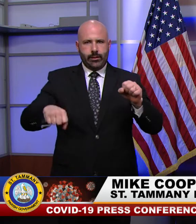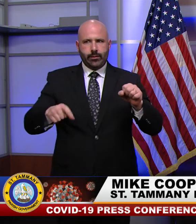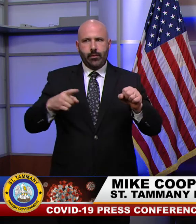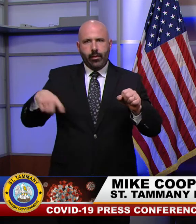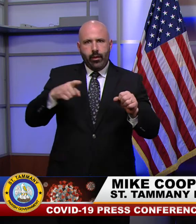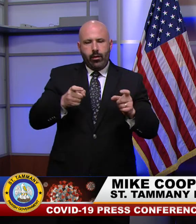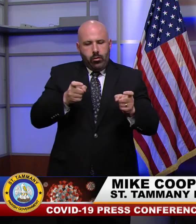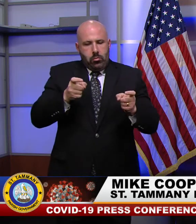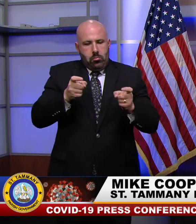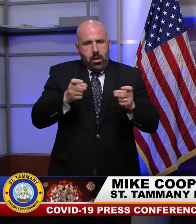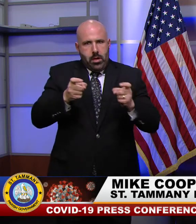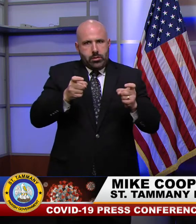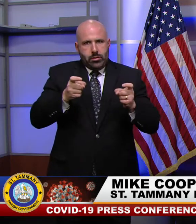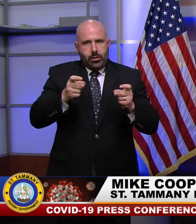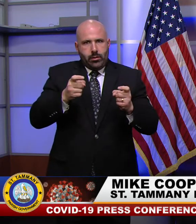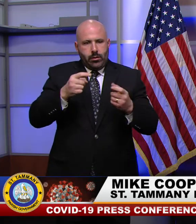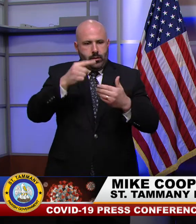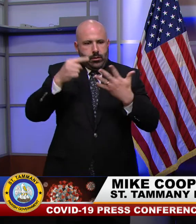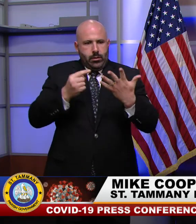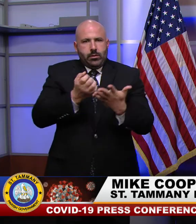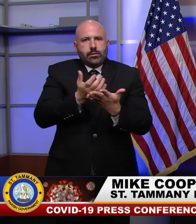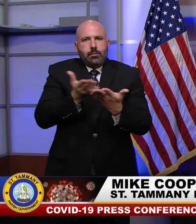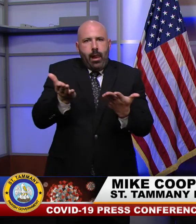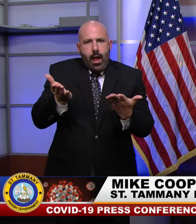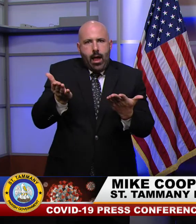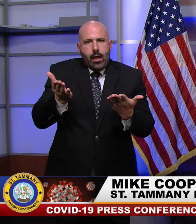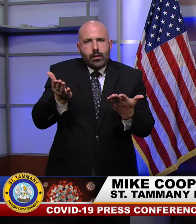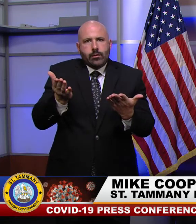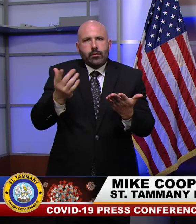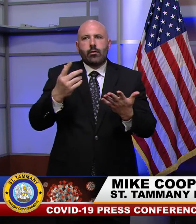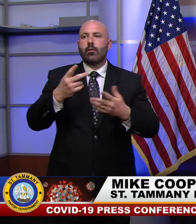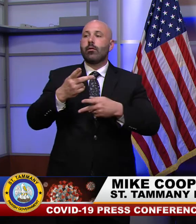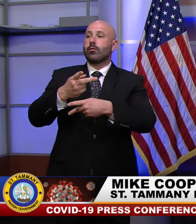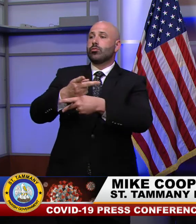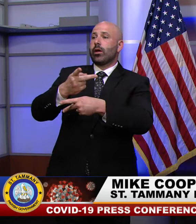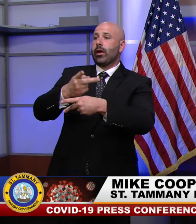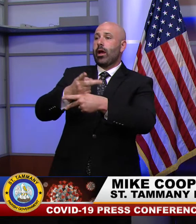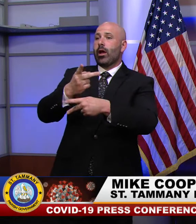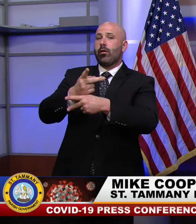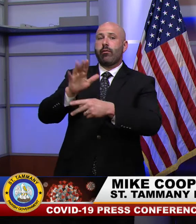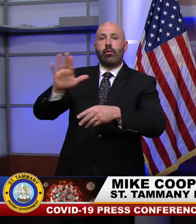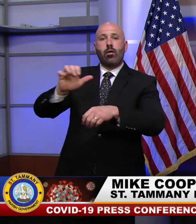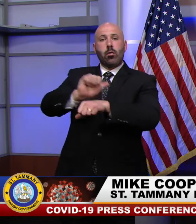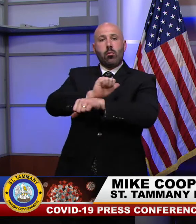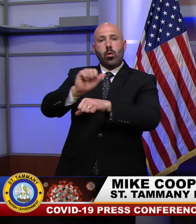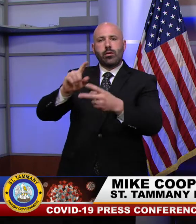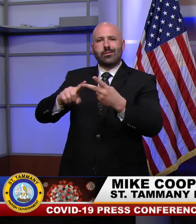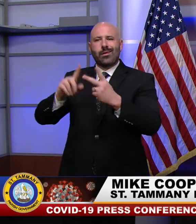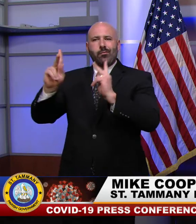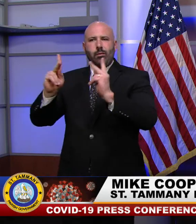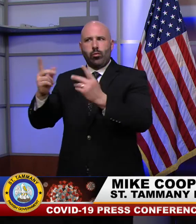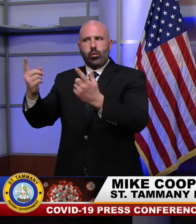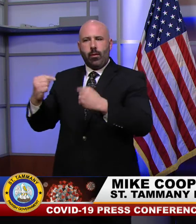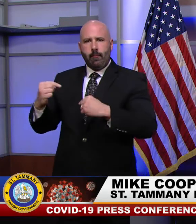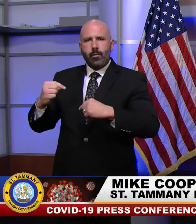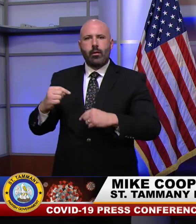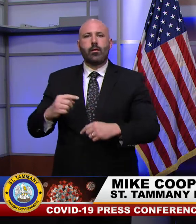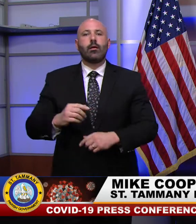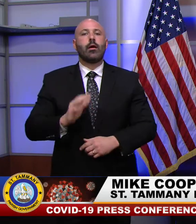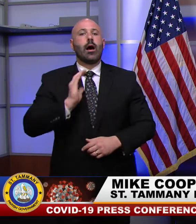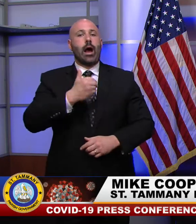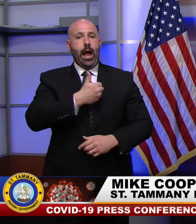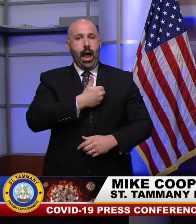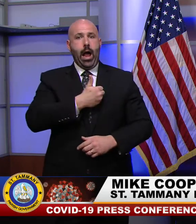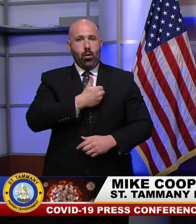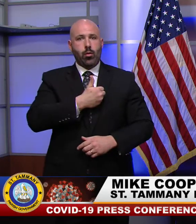safely care for the patients and its employees. Our materials management team is continuously sourcing